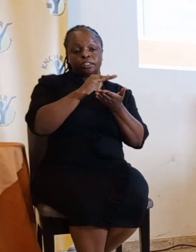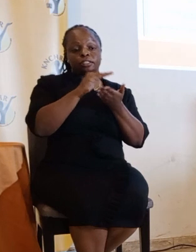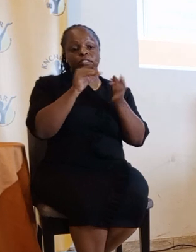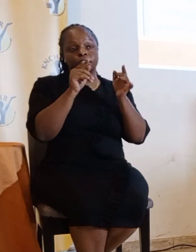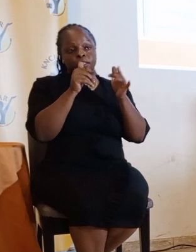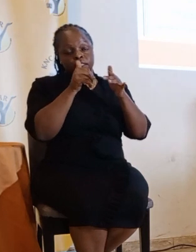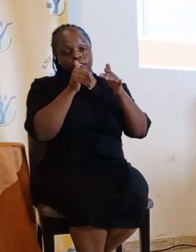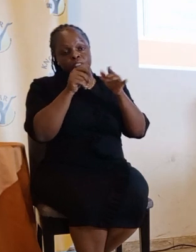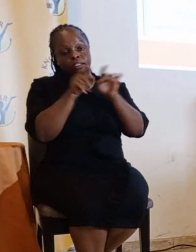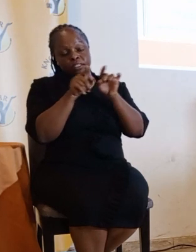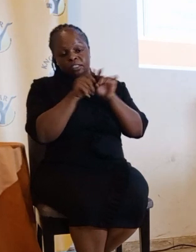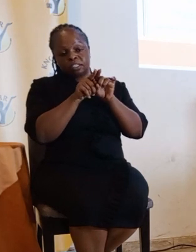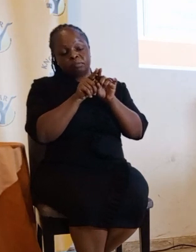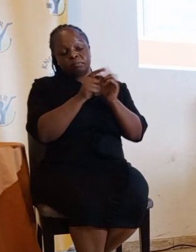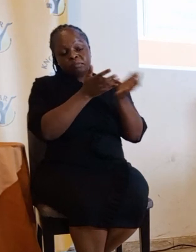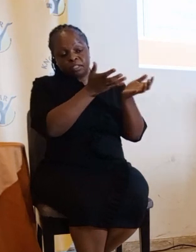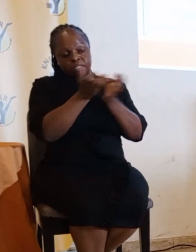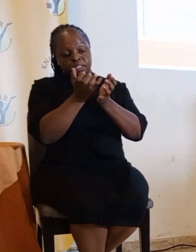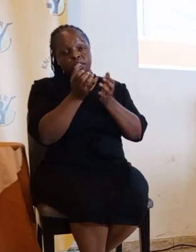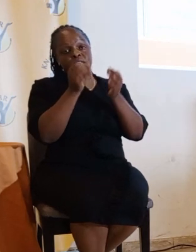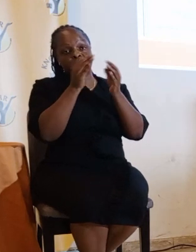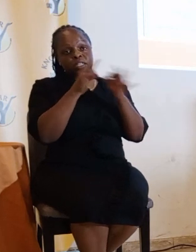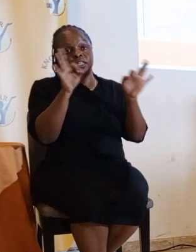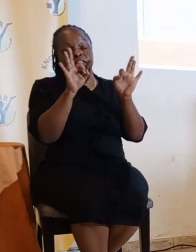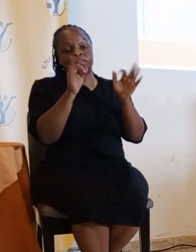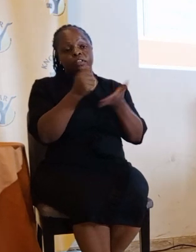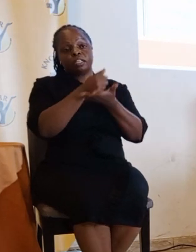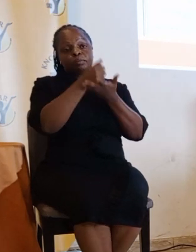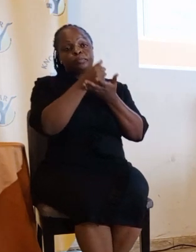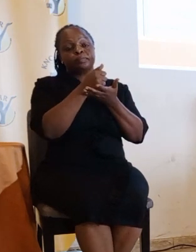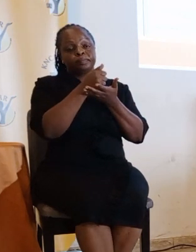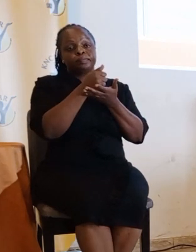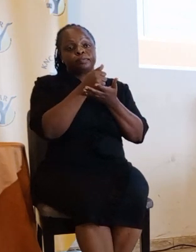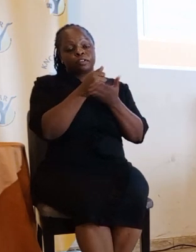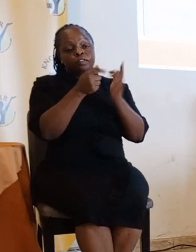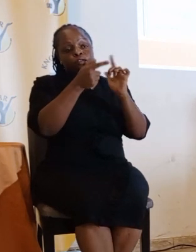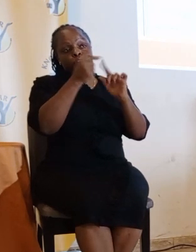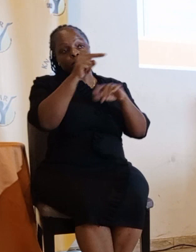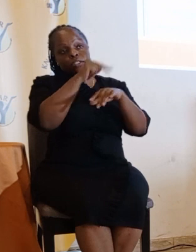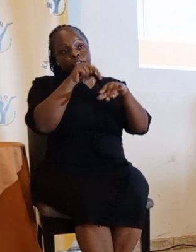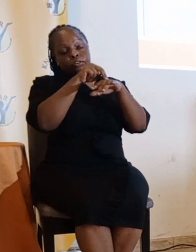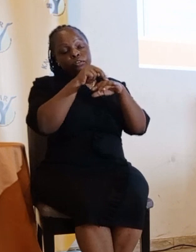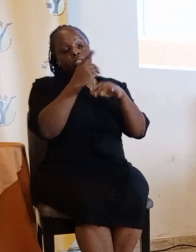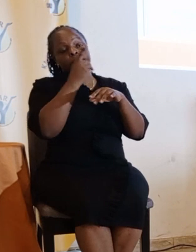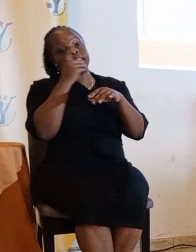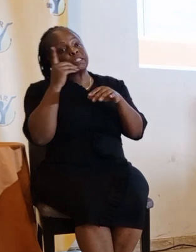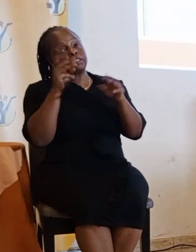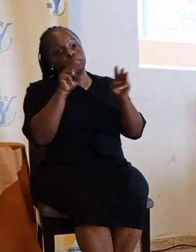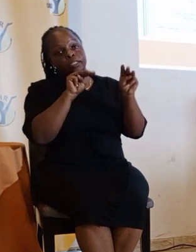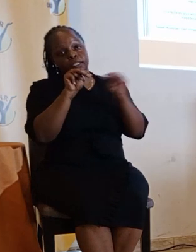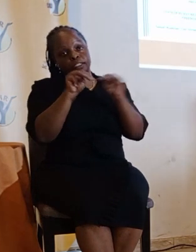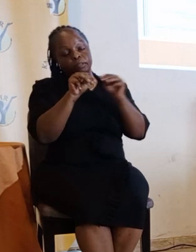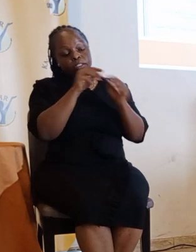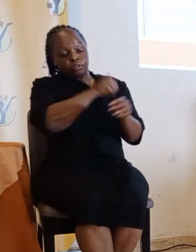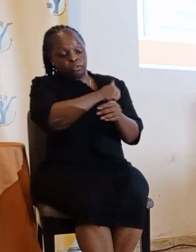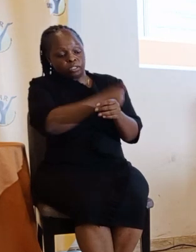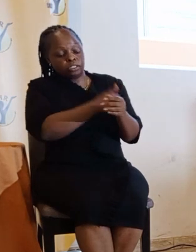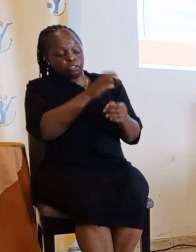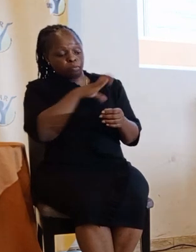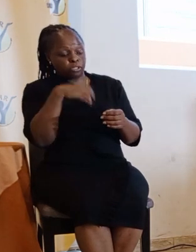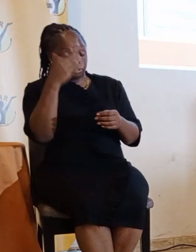and consequently require relief assistance. From the National Drought Management Authority, the